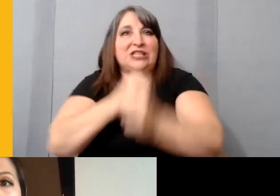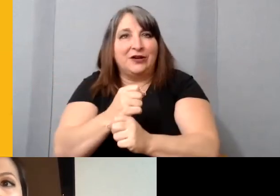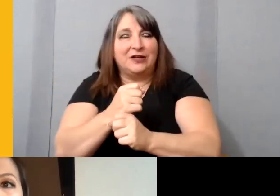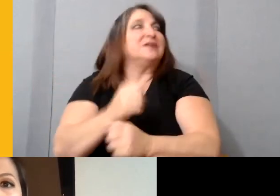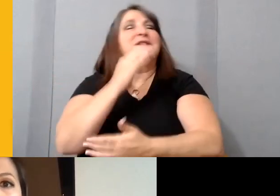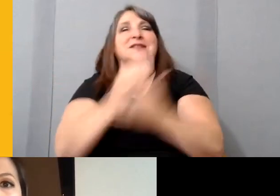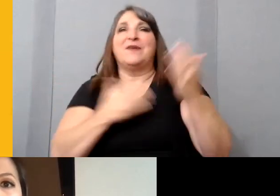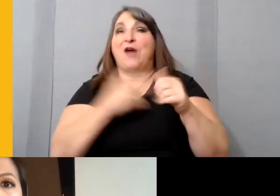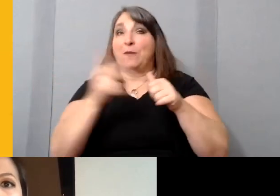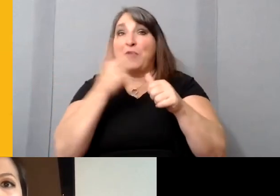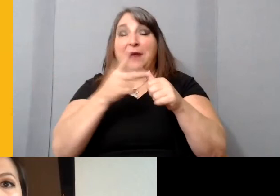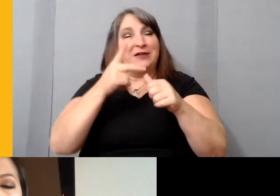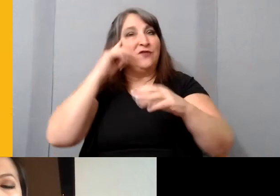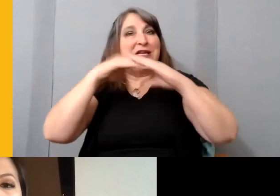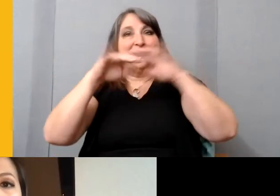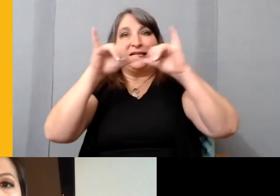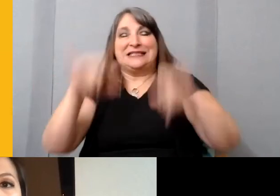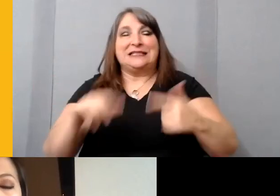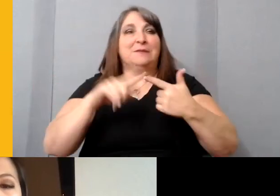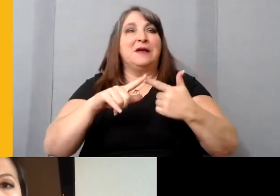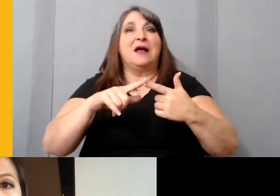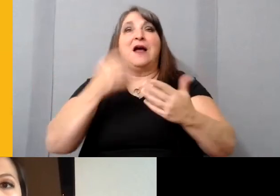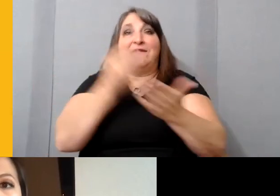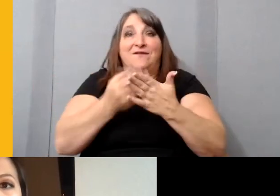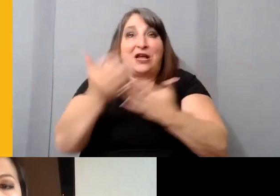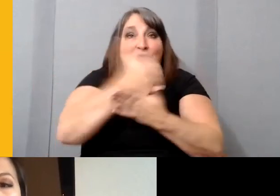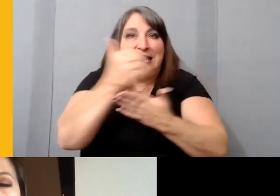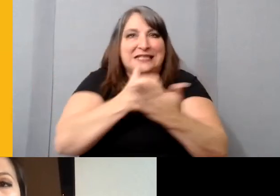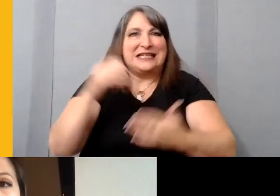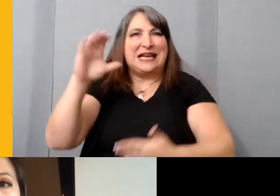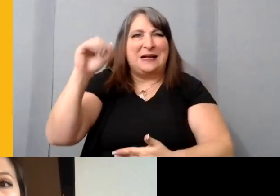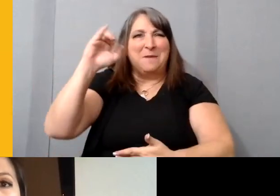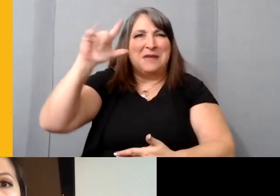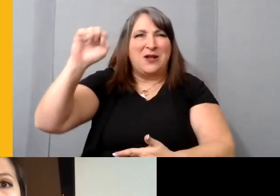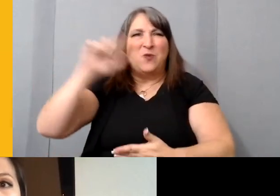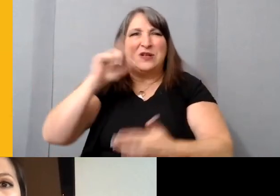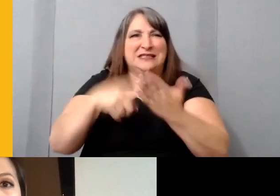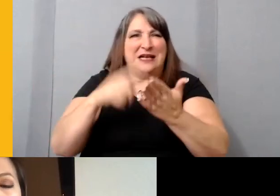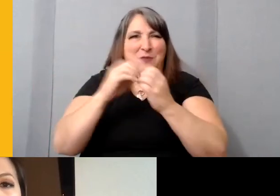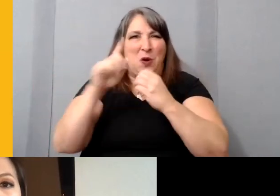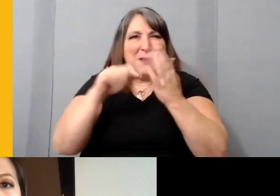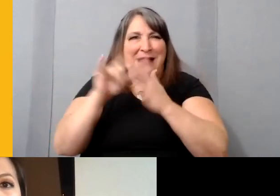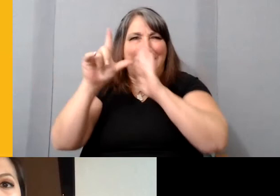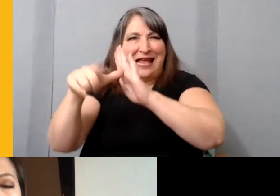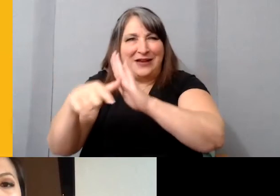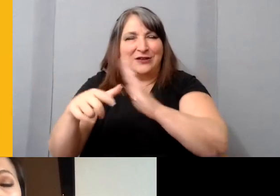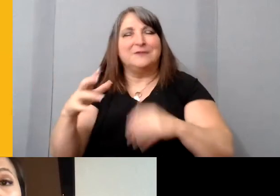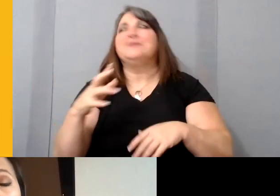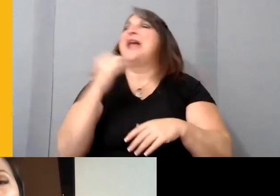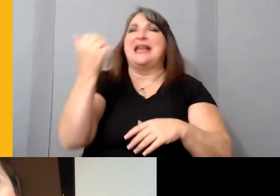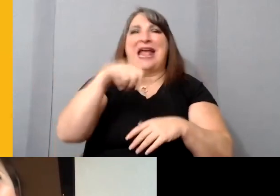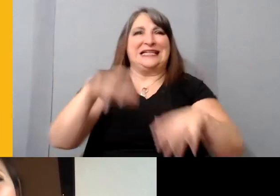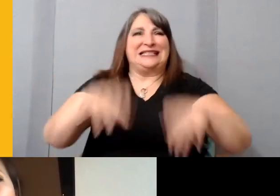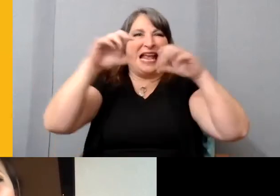high priorities for our email system was fundraising, in which Camille will talk a little bit more about later, and any take action emails, which may